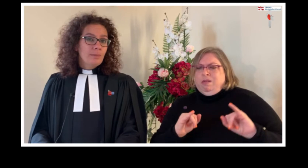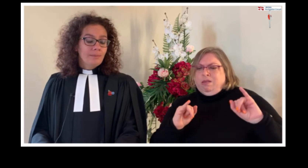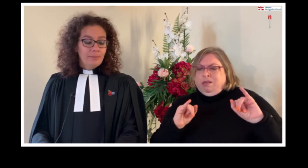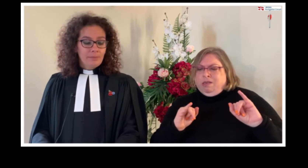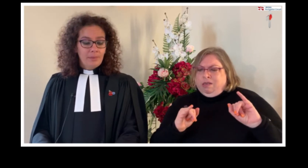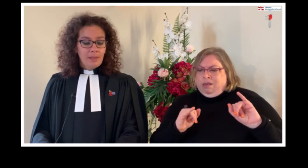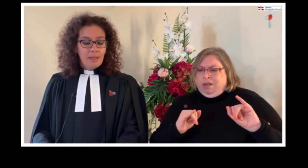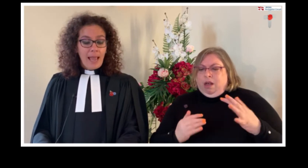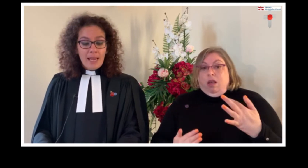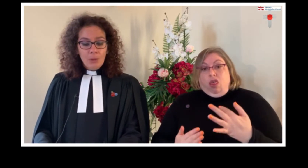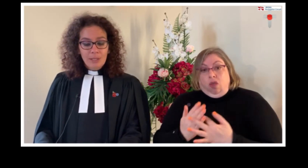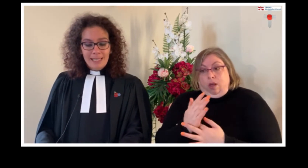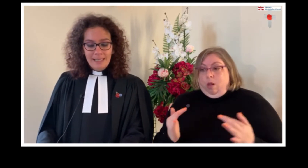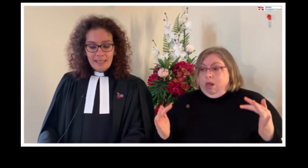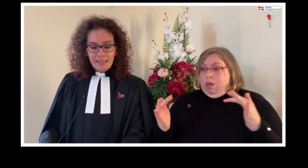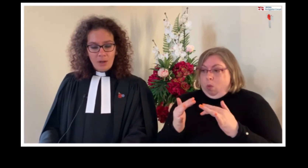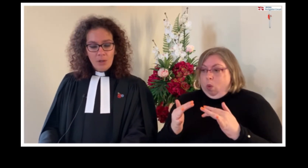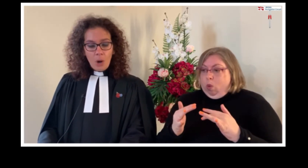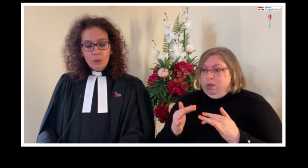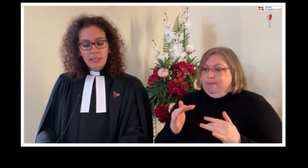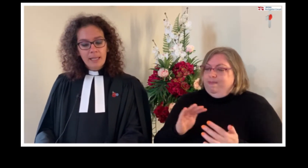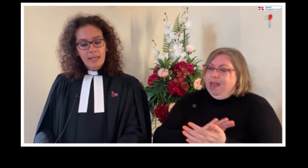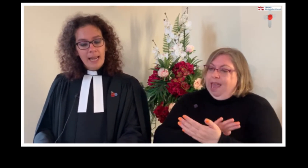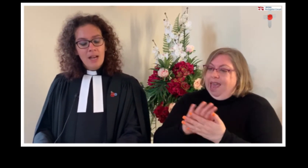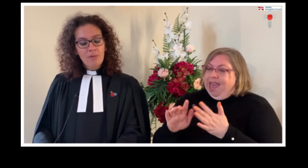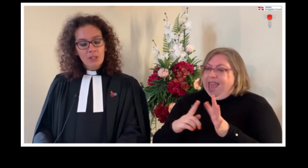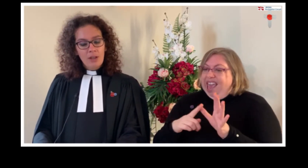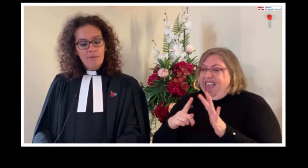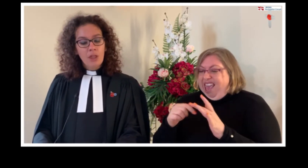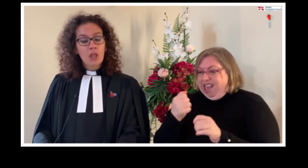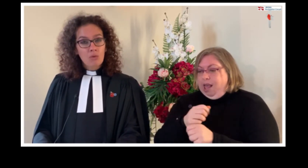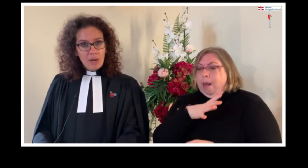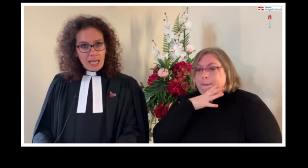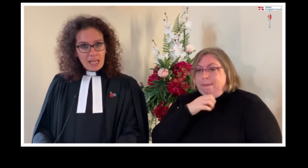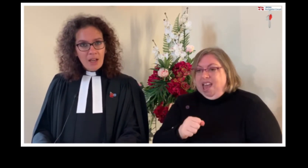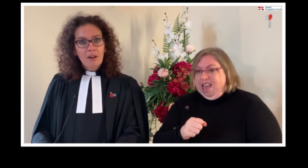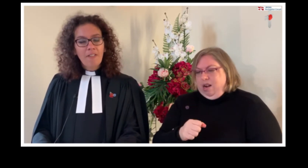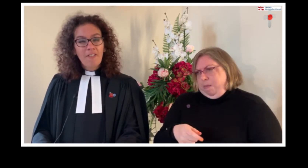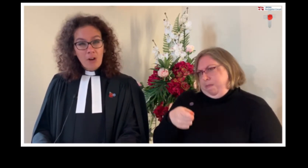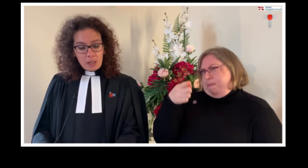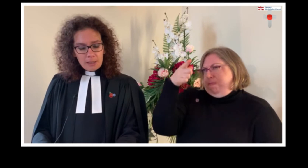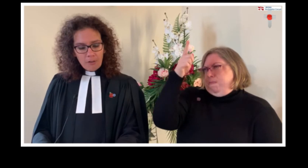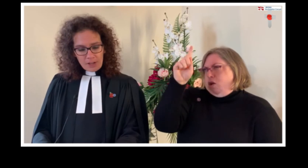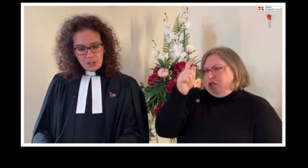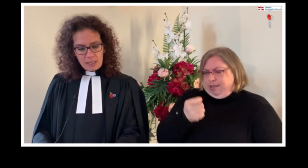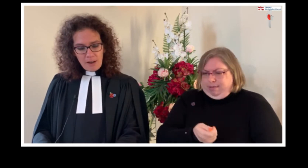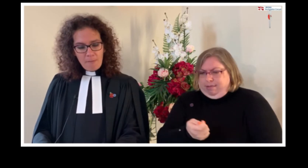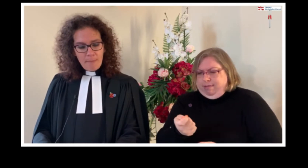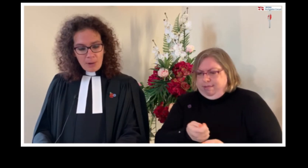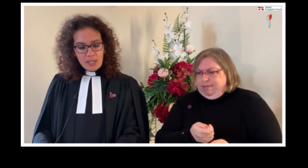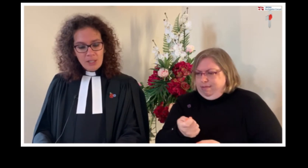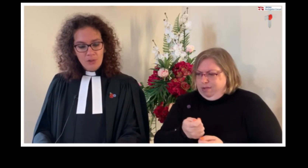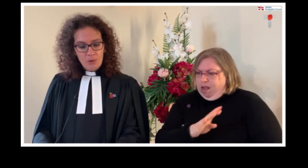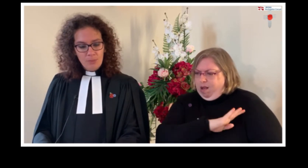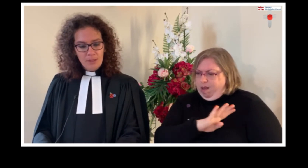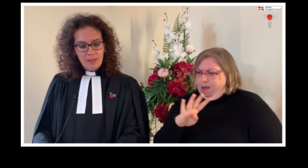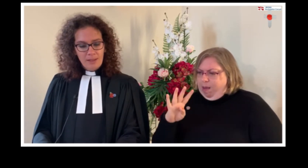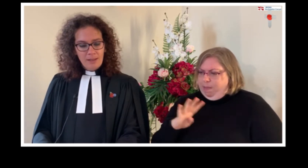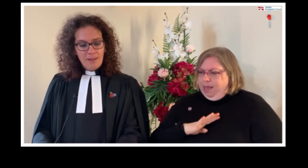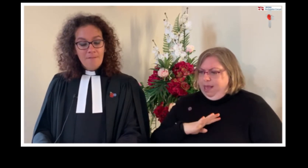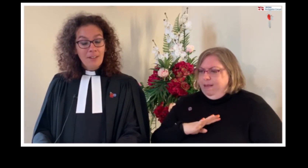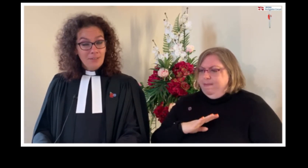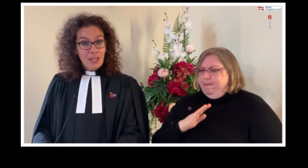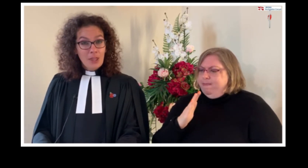Throughout the war, Haig would insist on holding in reserve three full divisions of mounted